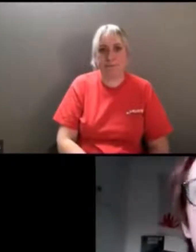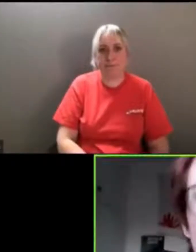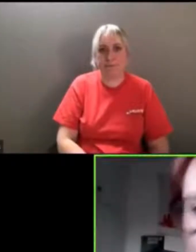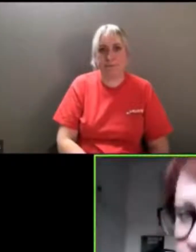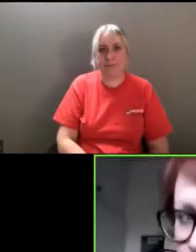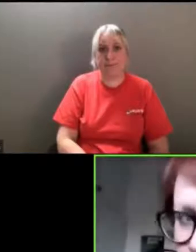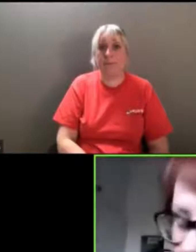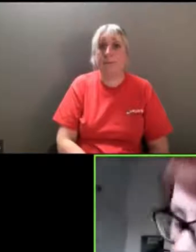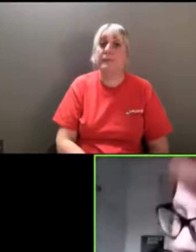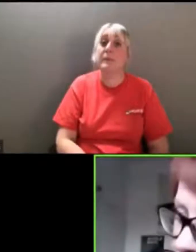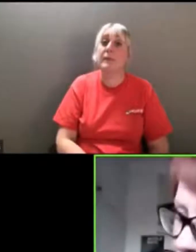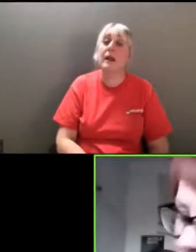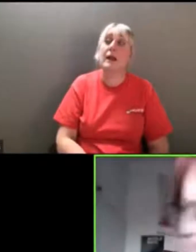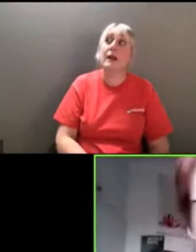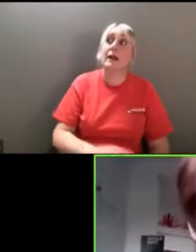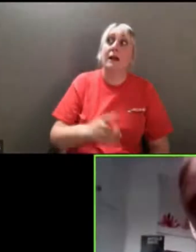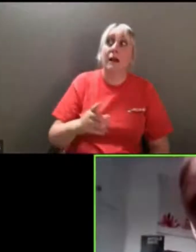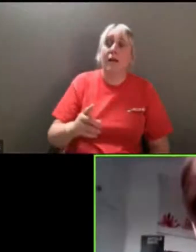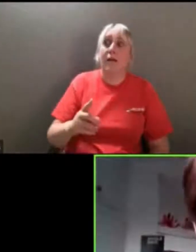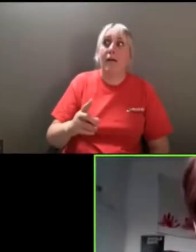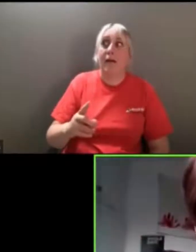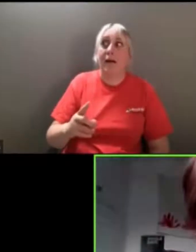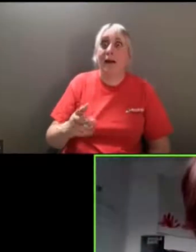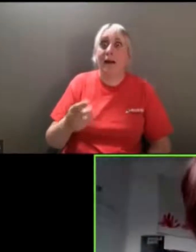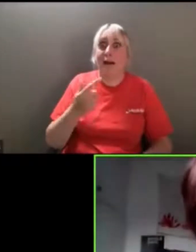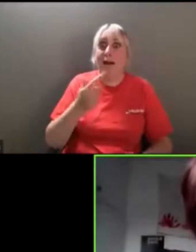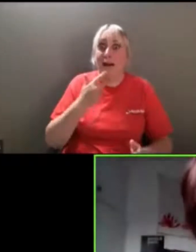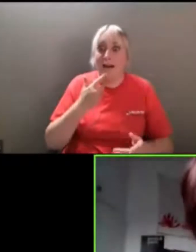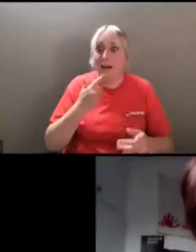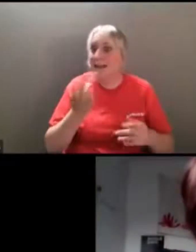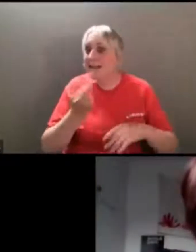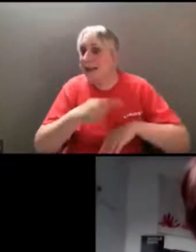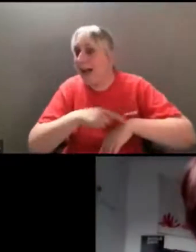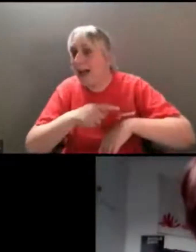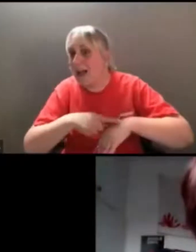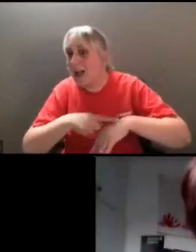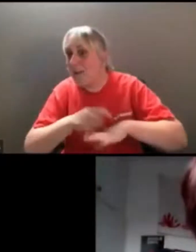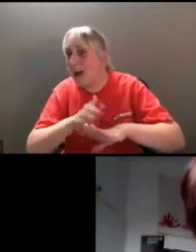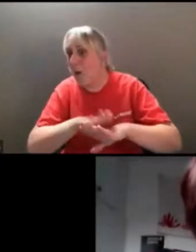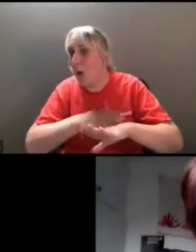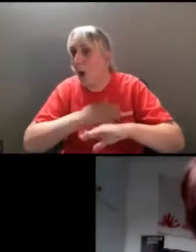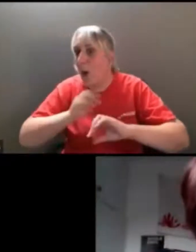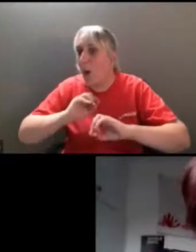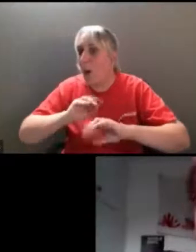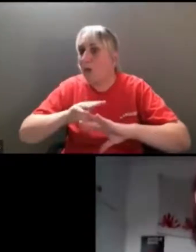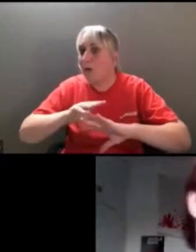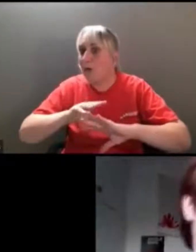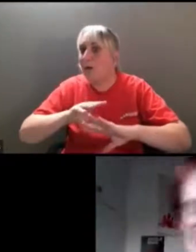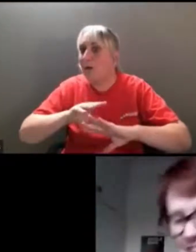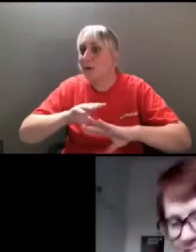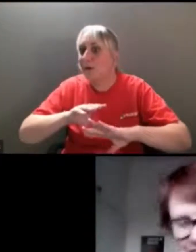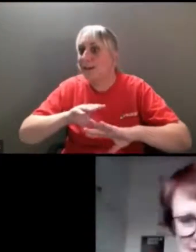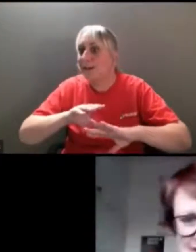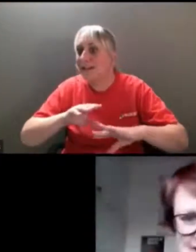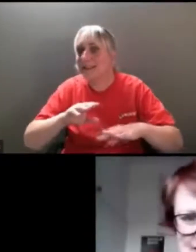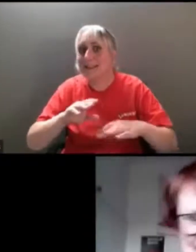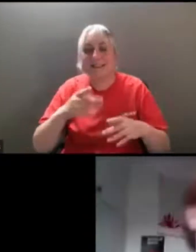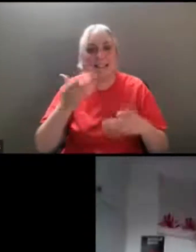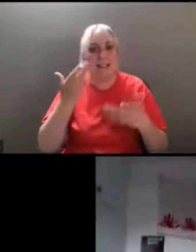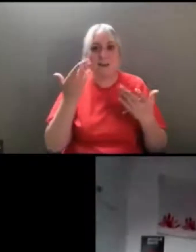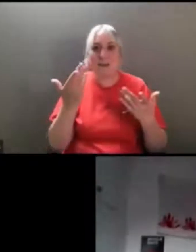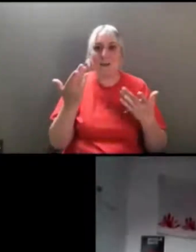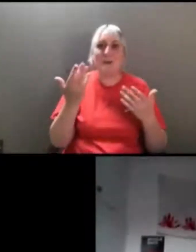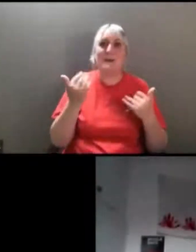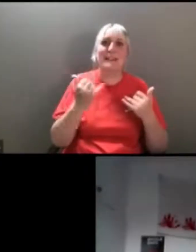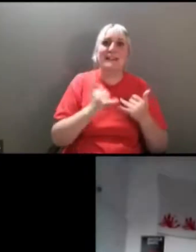There's loads I want to say in response to that. How long have we got? I have no idea. Who's in charge of time? Stephanie.